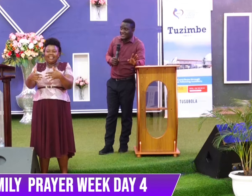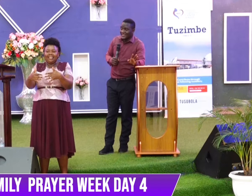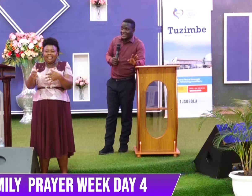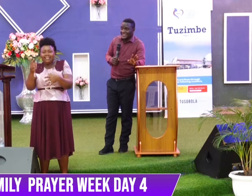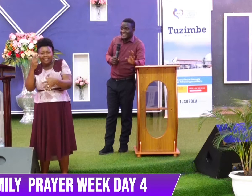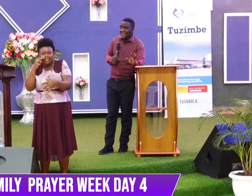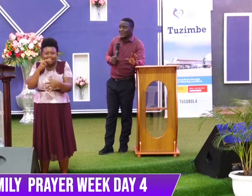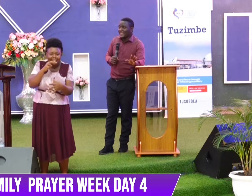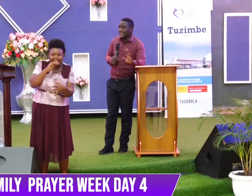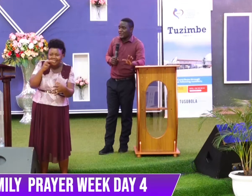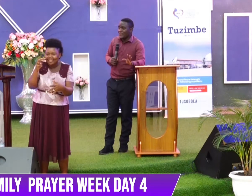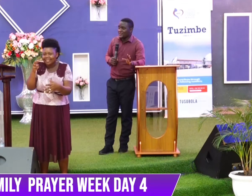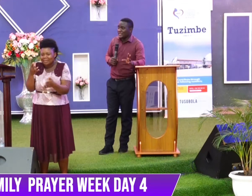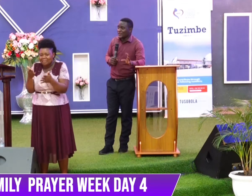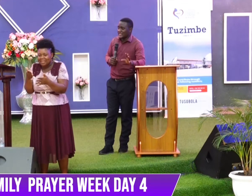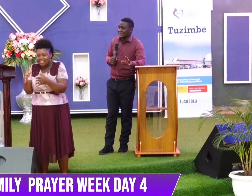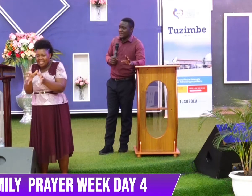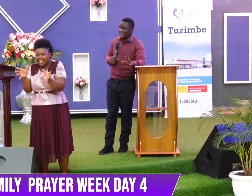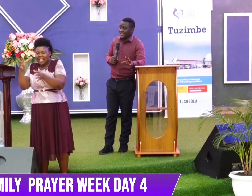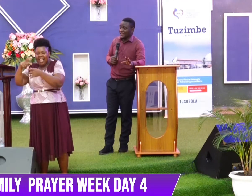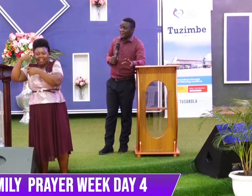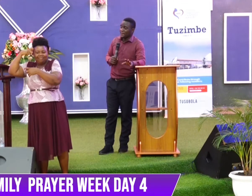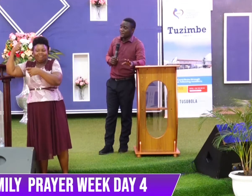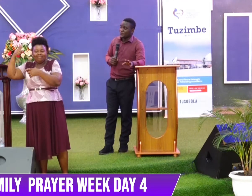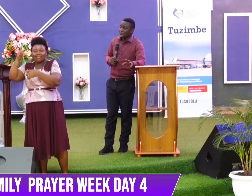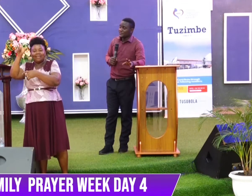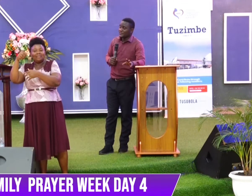closed, seeing whether the trap has really grasped something.